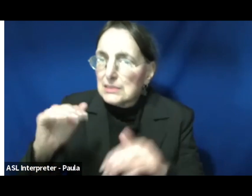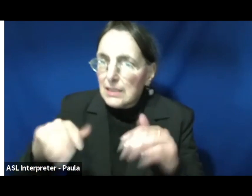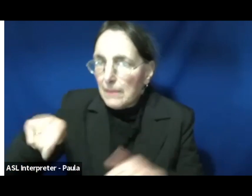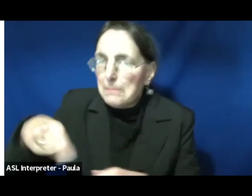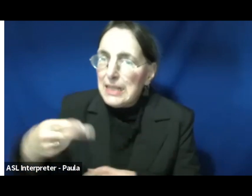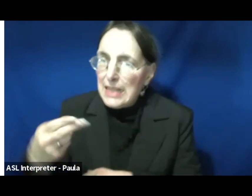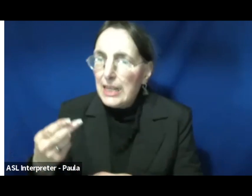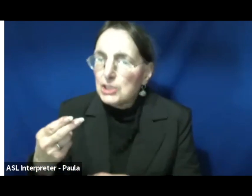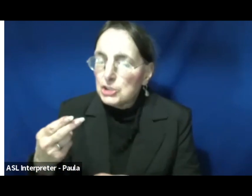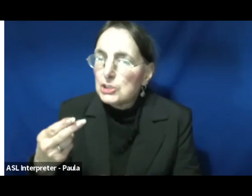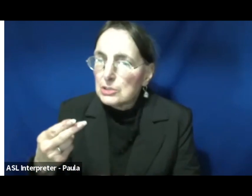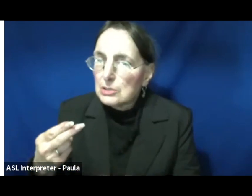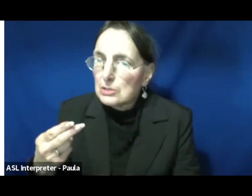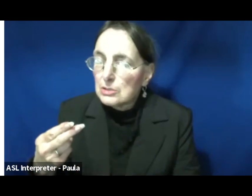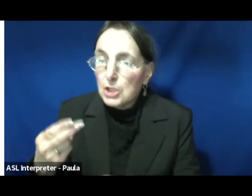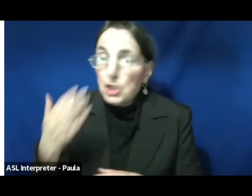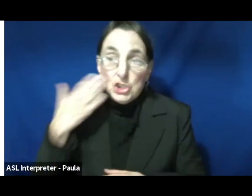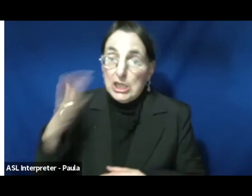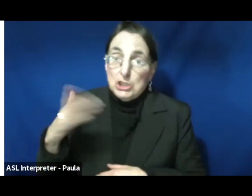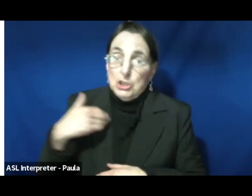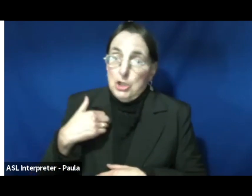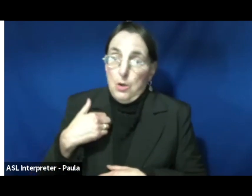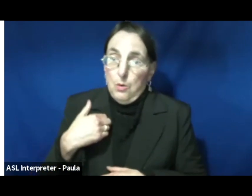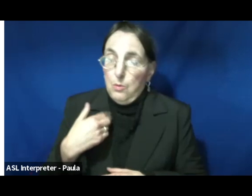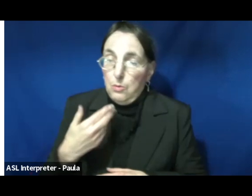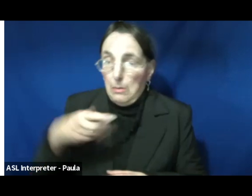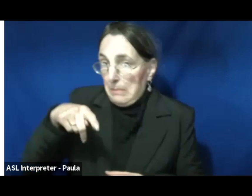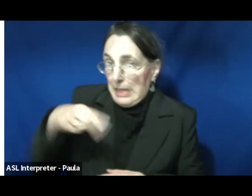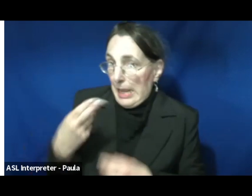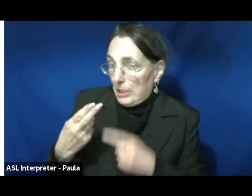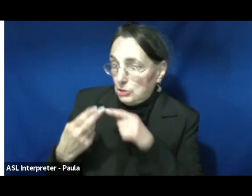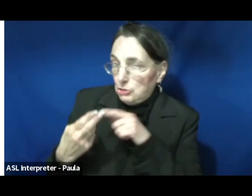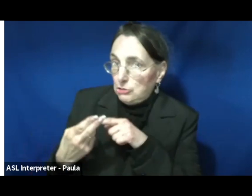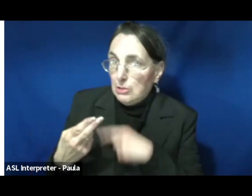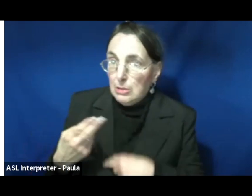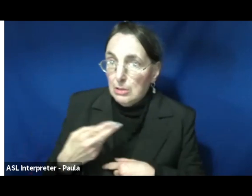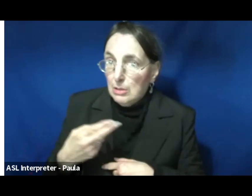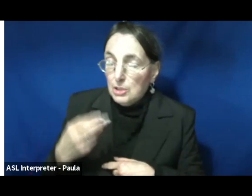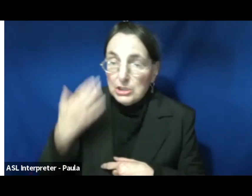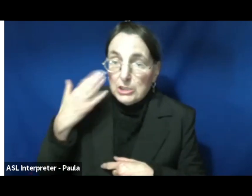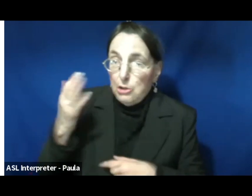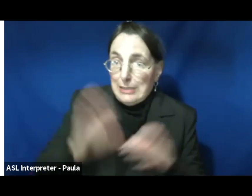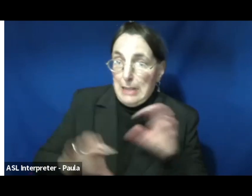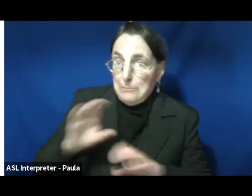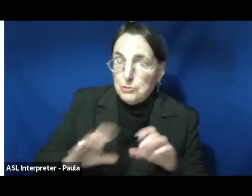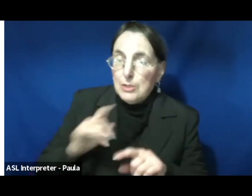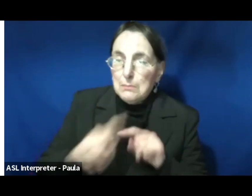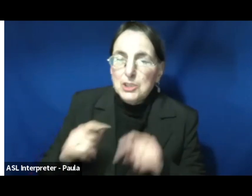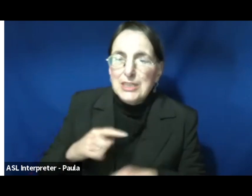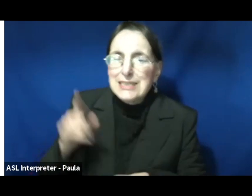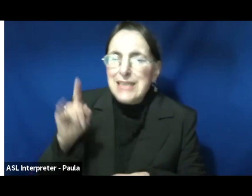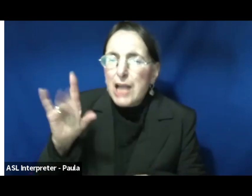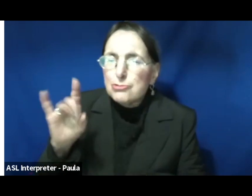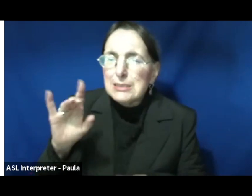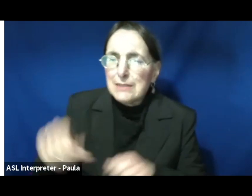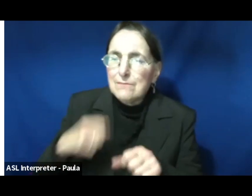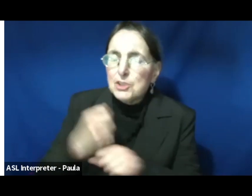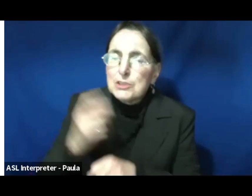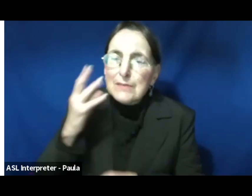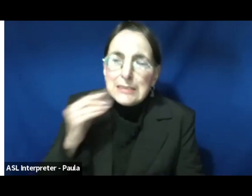She doesn't need a PhD in chemistry. She has hundreds of years of experience from her great-great-grandparents on how to fix